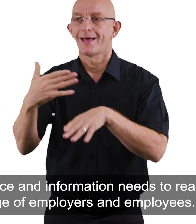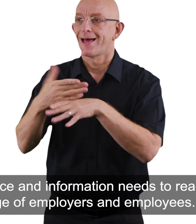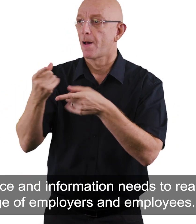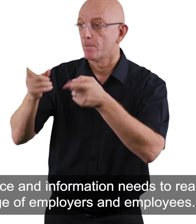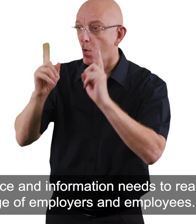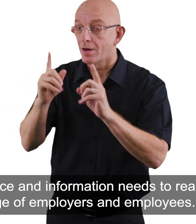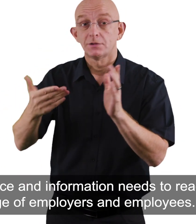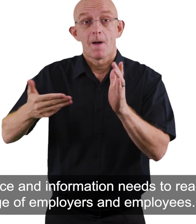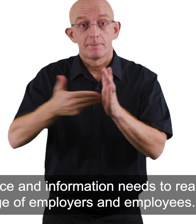employees.